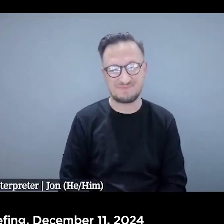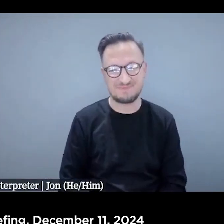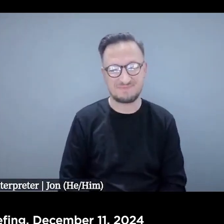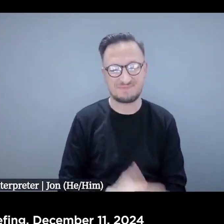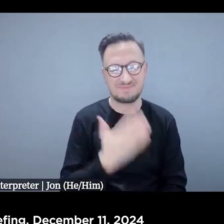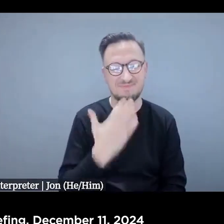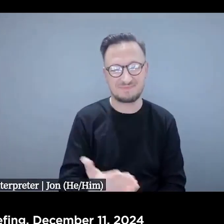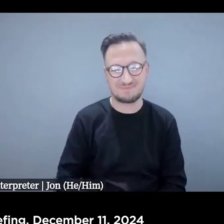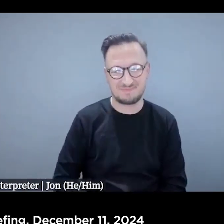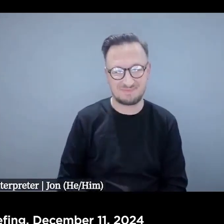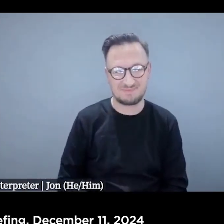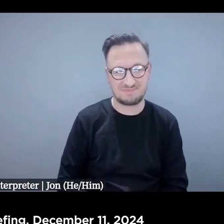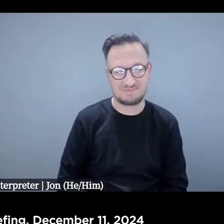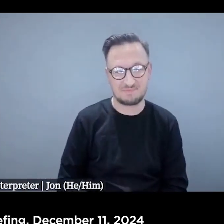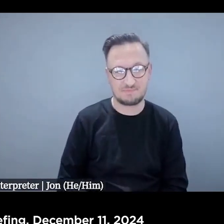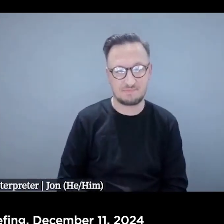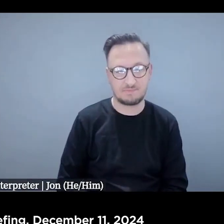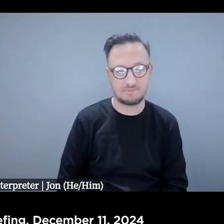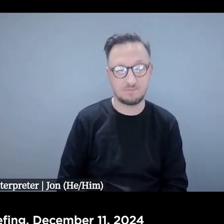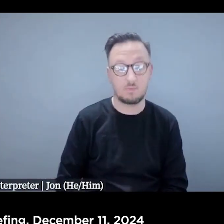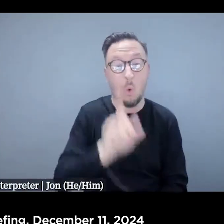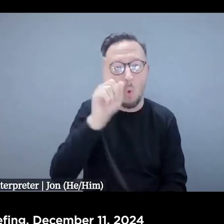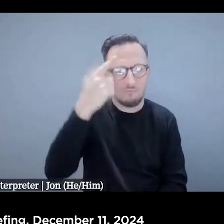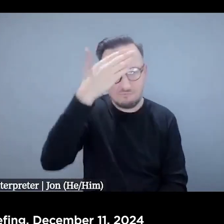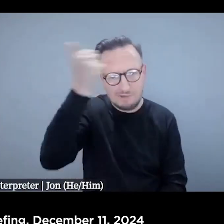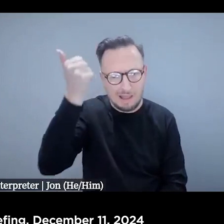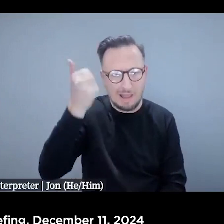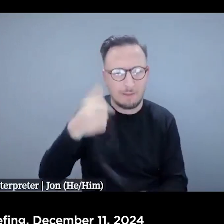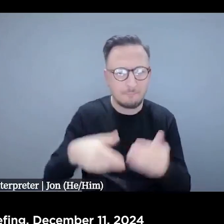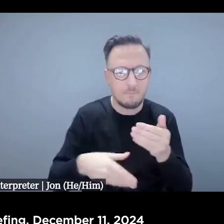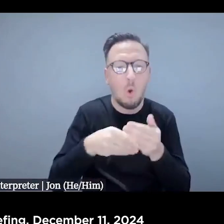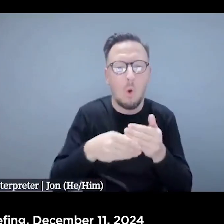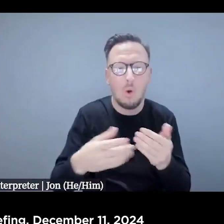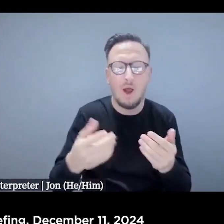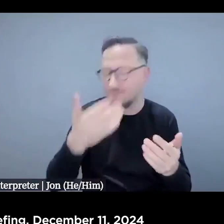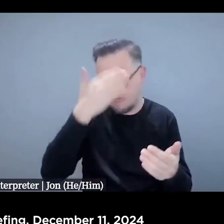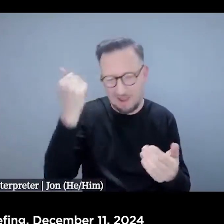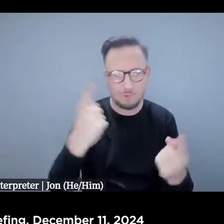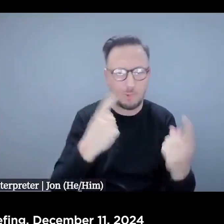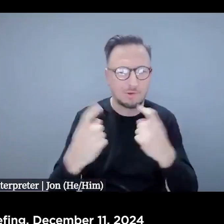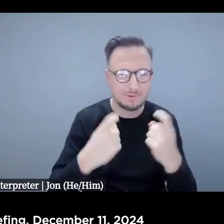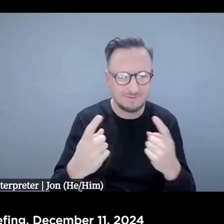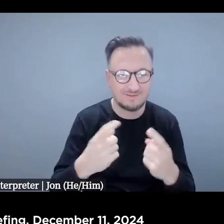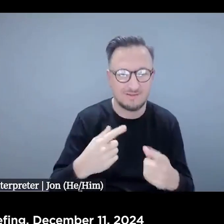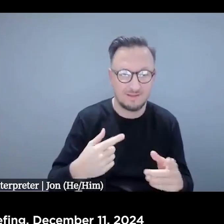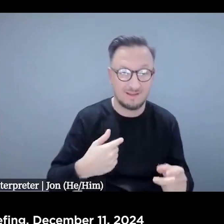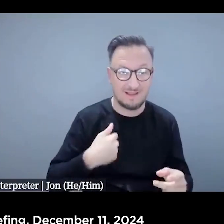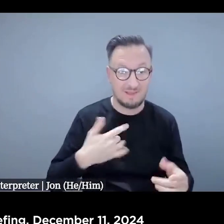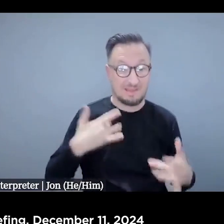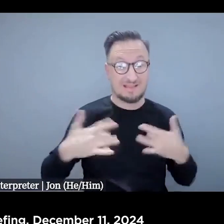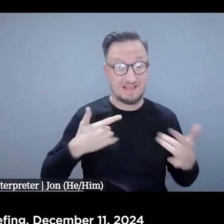Thank you. Oh yeah, sorry, I forgot to open it up to questions from members. I was so excited to be